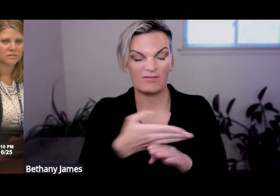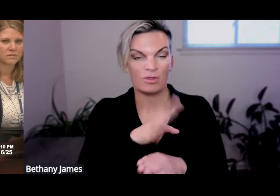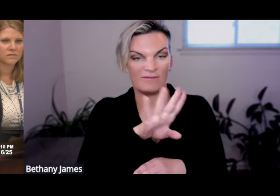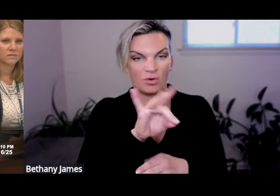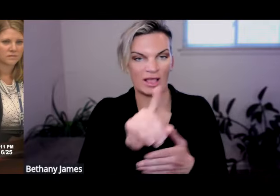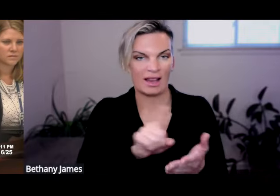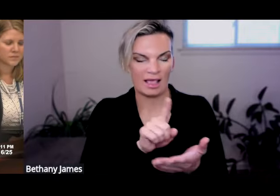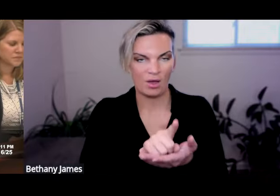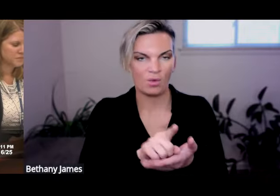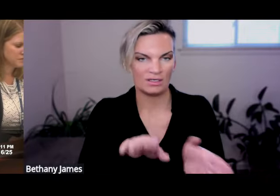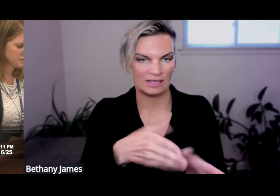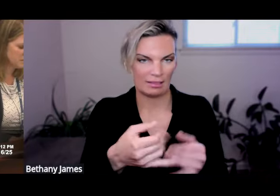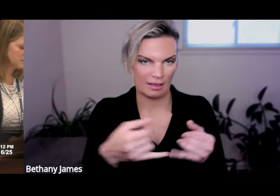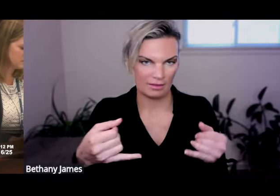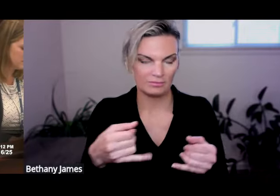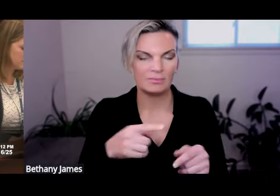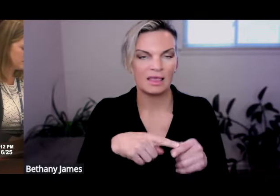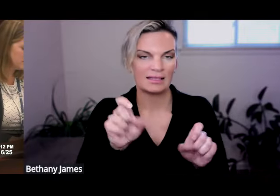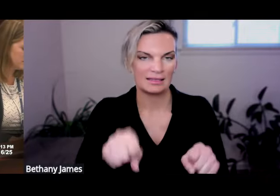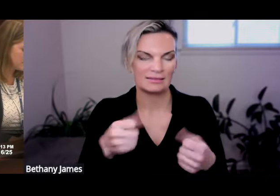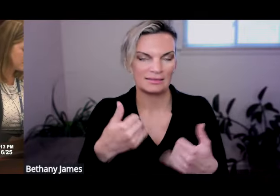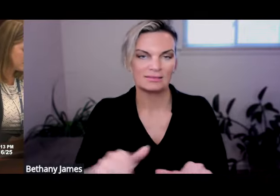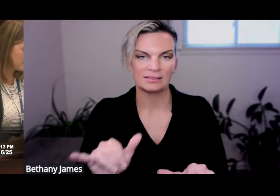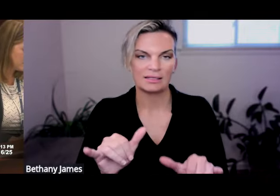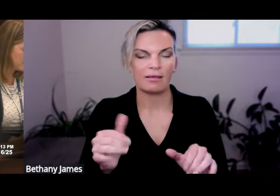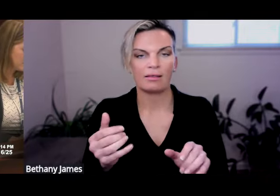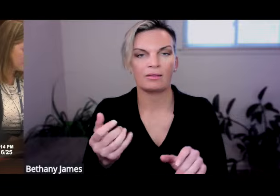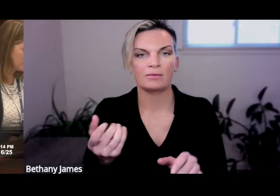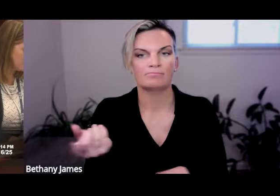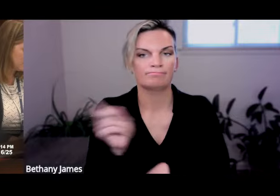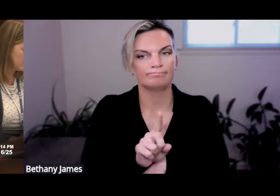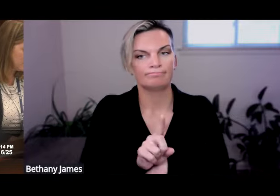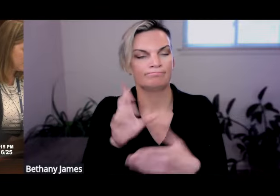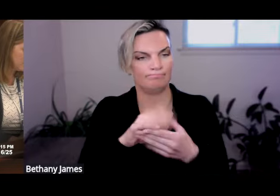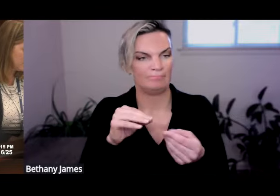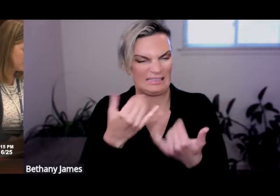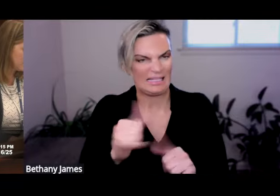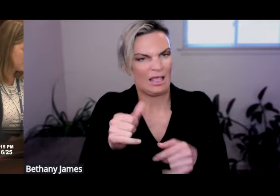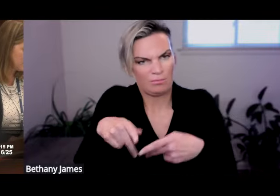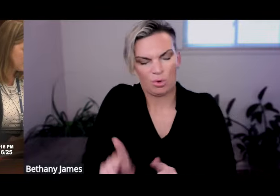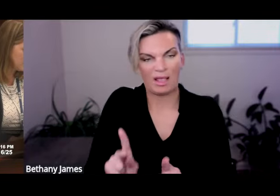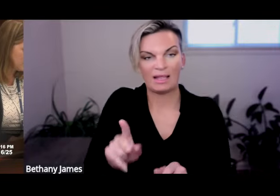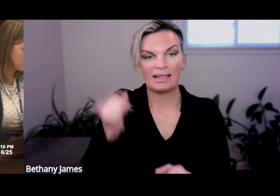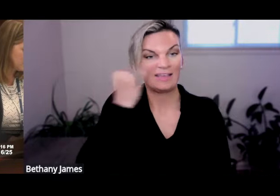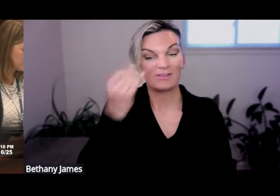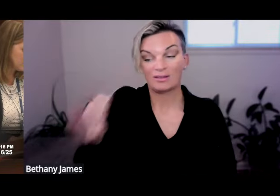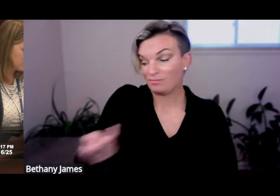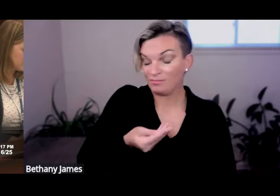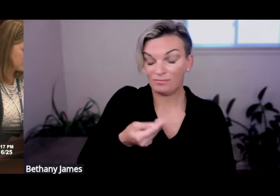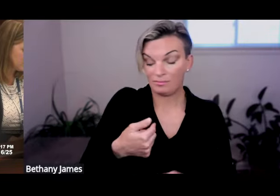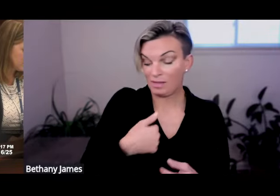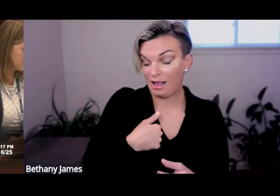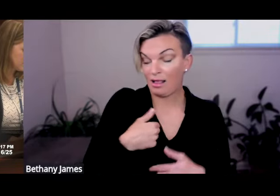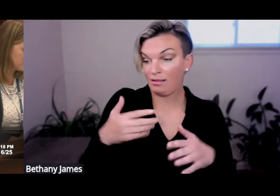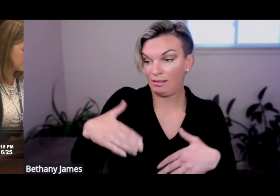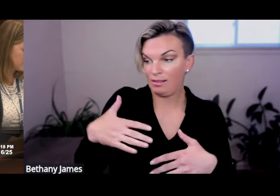2, they can still come and speak to it. They still can come and say, this, I want to testify, and here's the materials that I want to testify